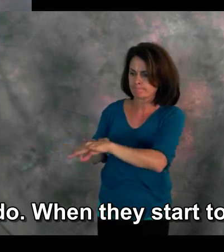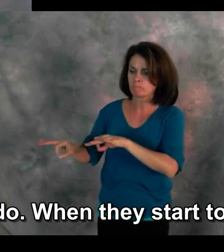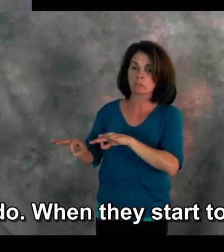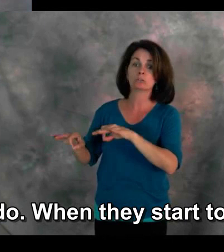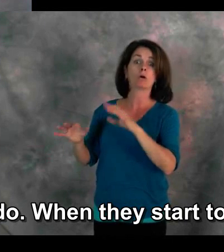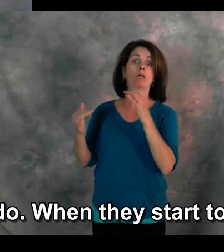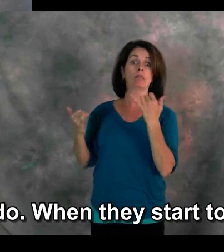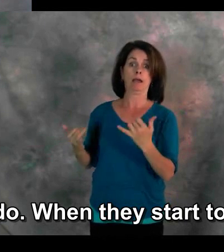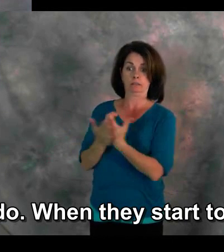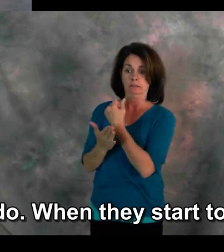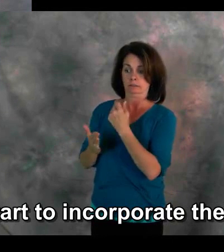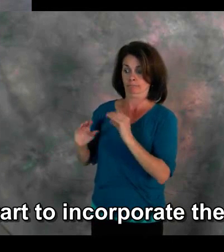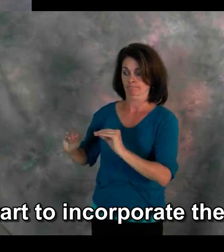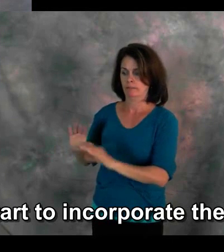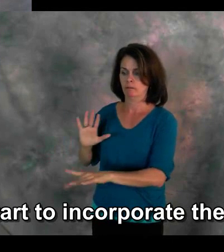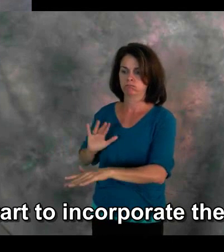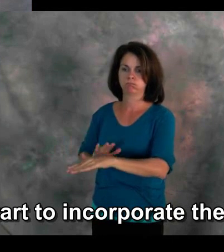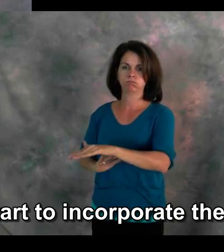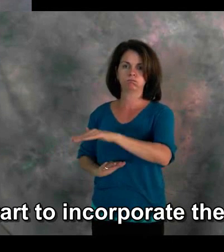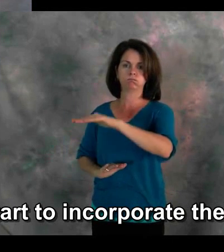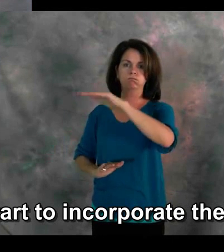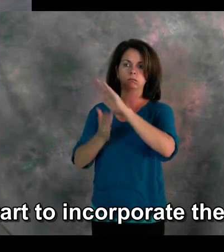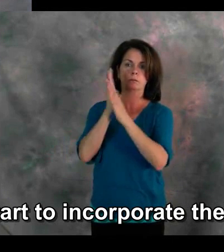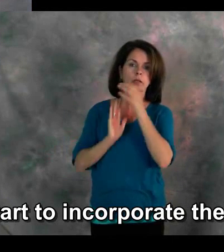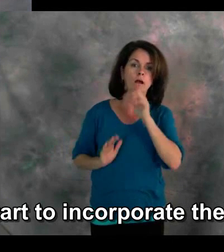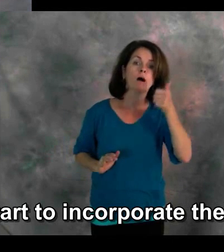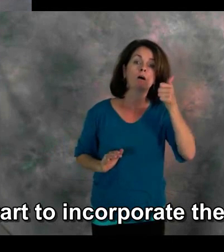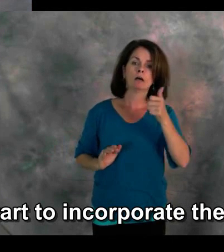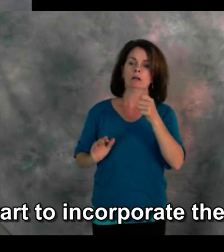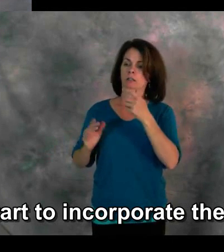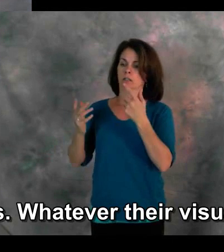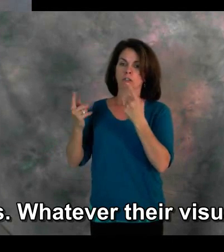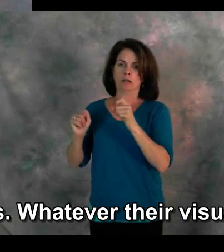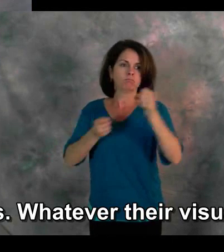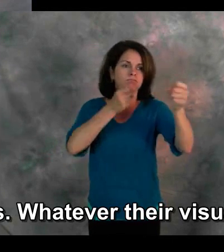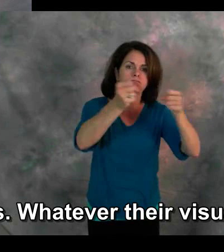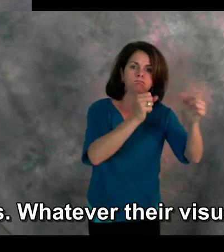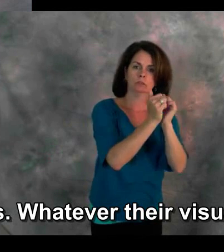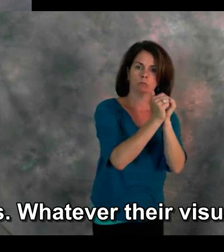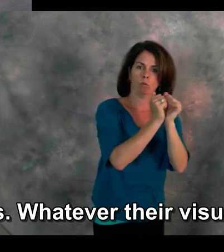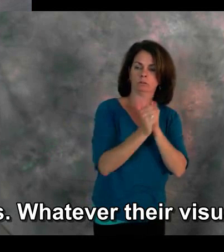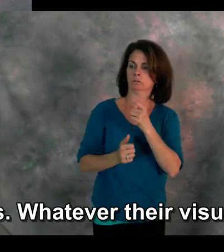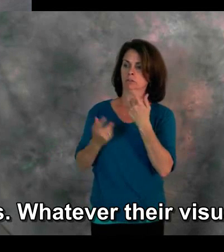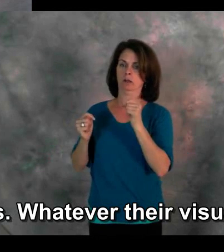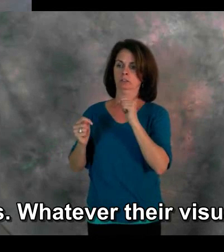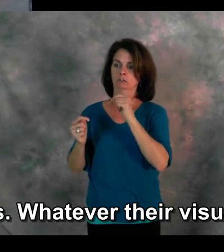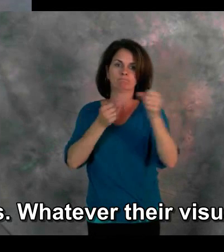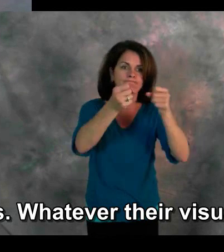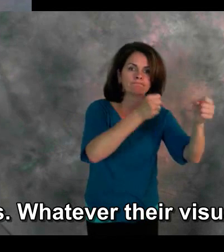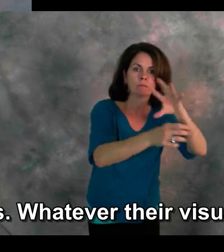When they start to grow and are a little older, start to incorporate them into sports, into